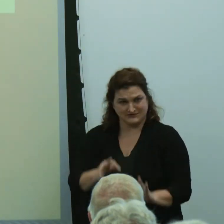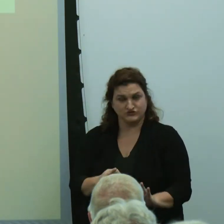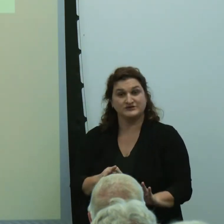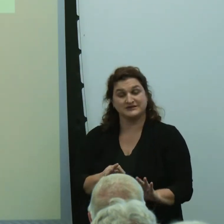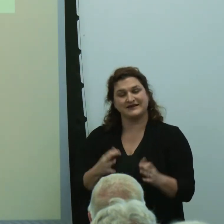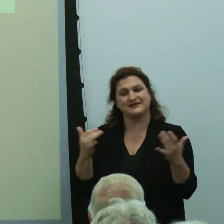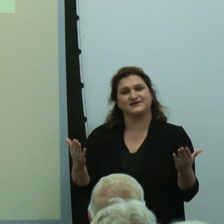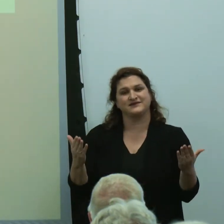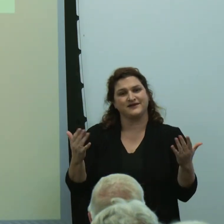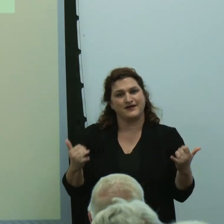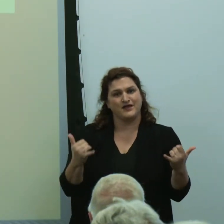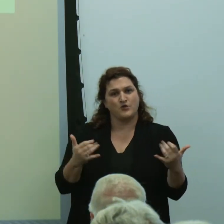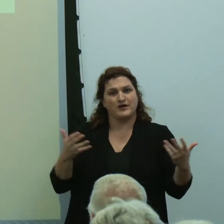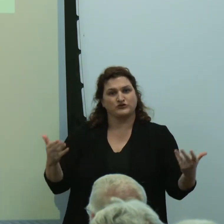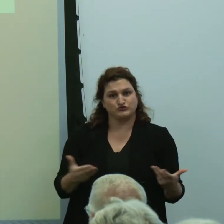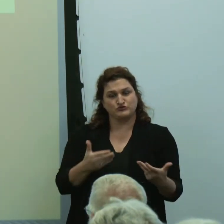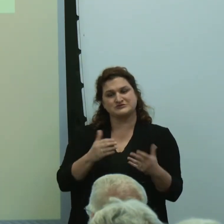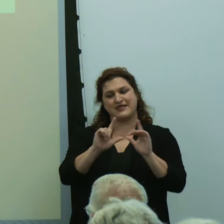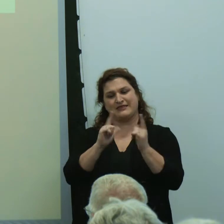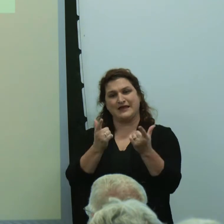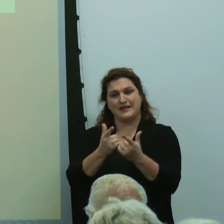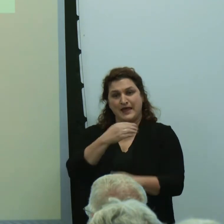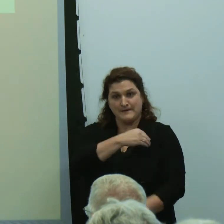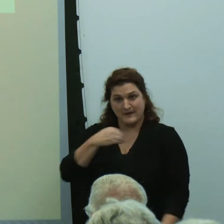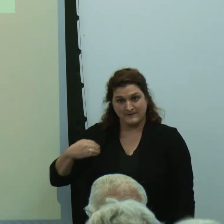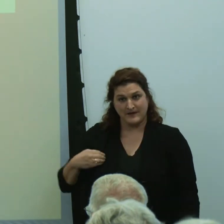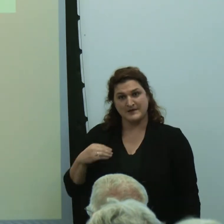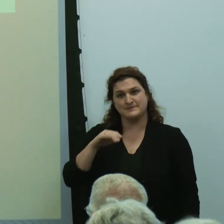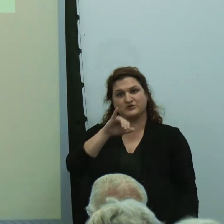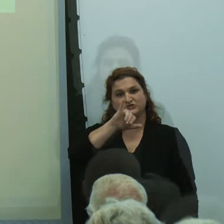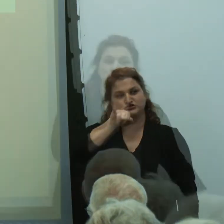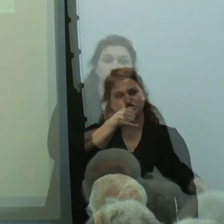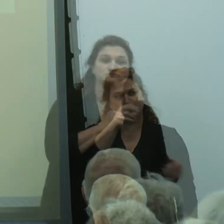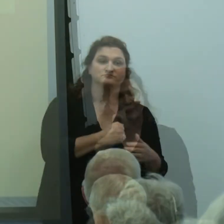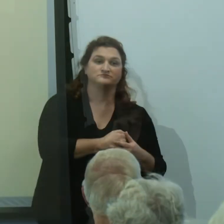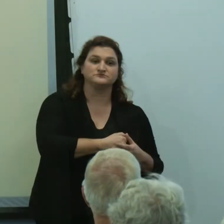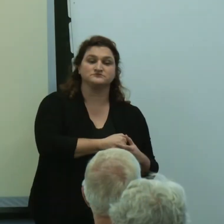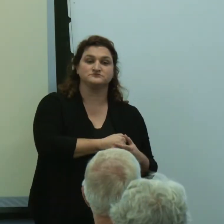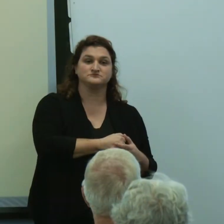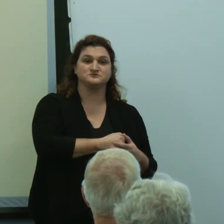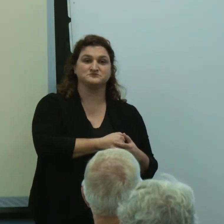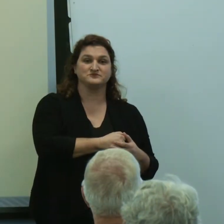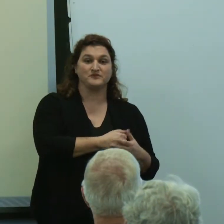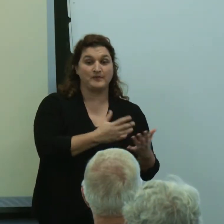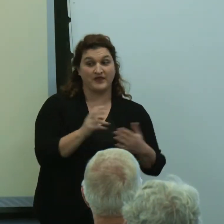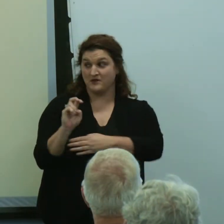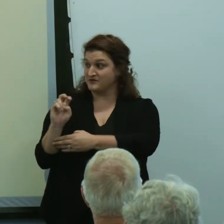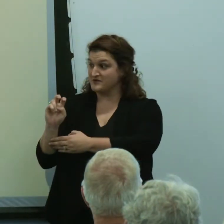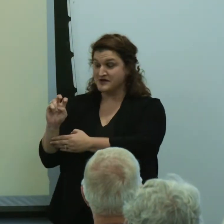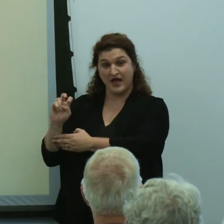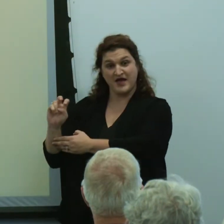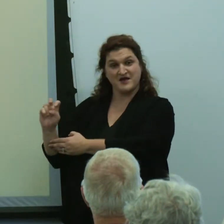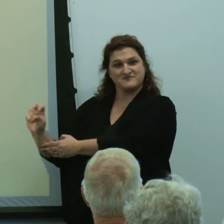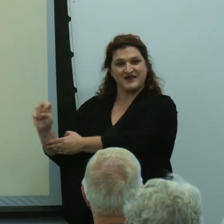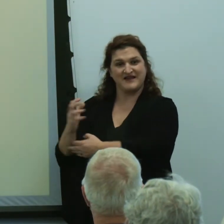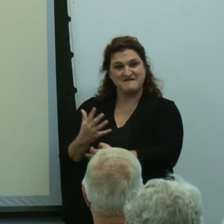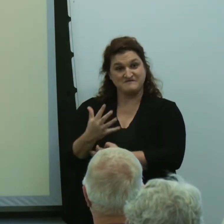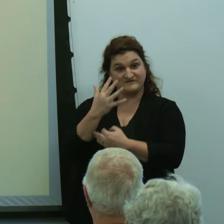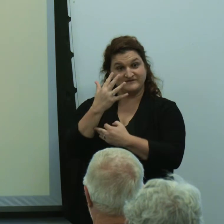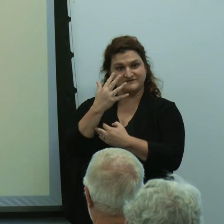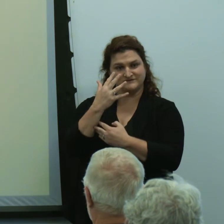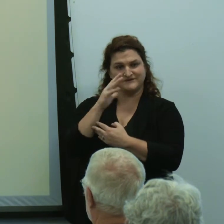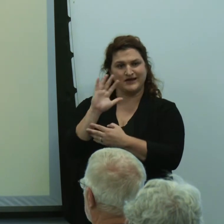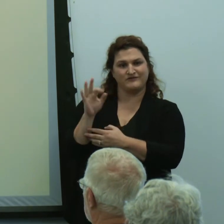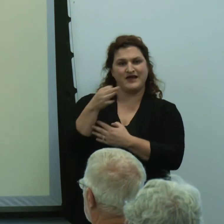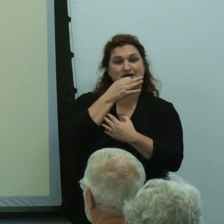League member Diane Herman, who will moderate this evening's discussion. Our panel of 5 experts